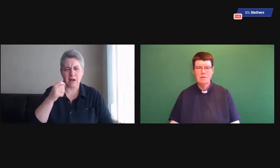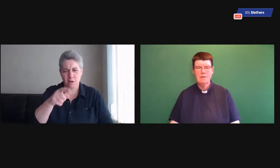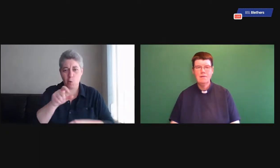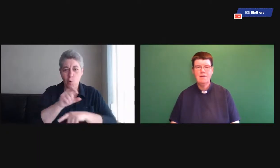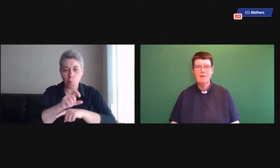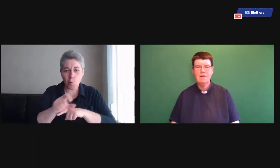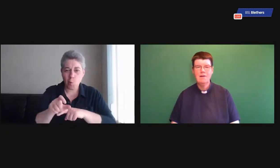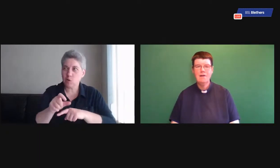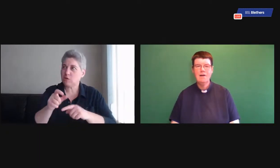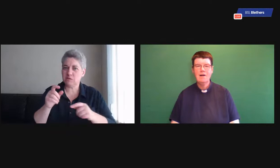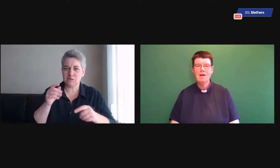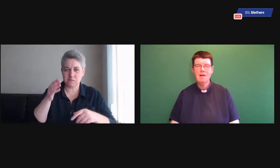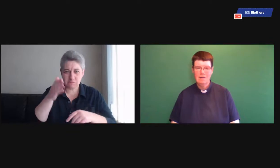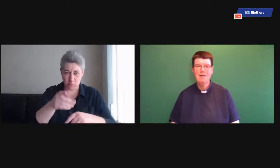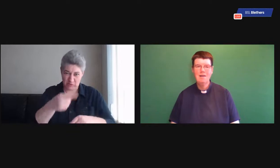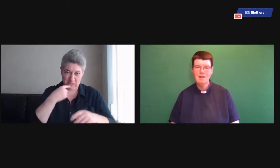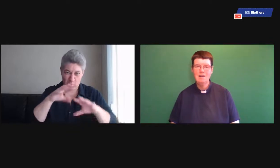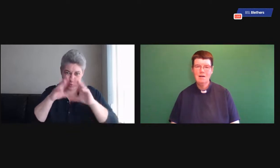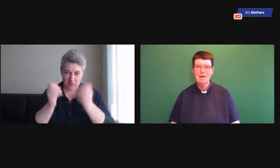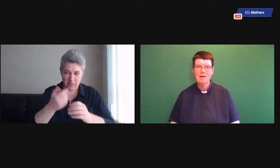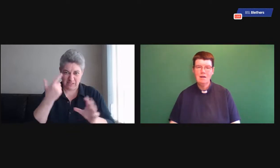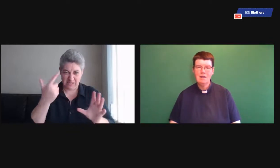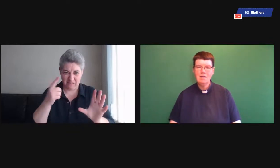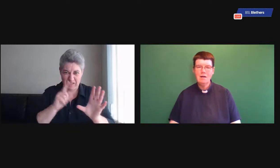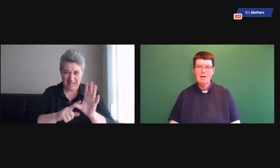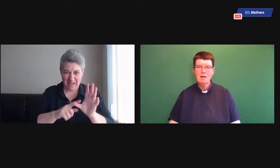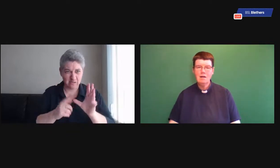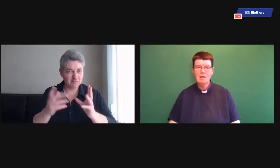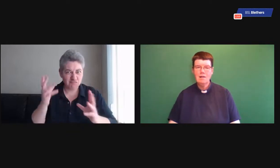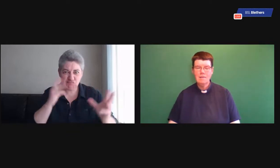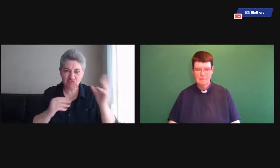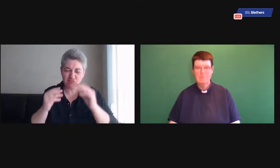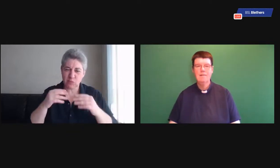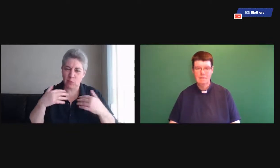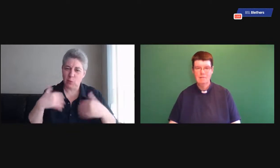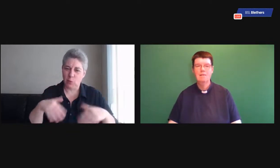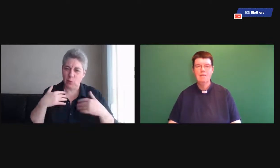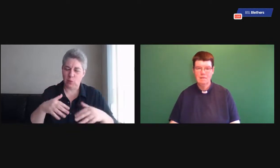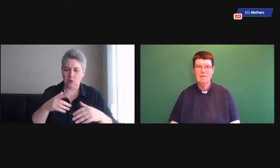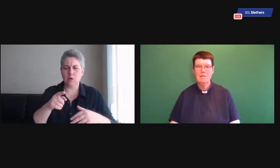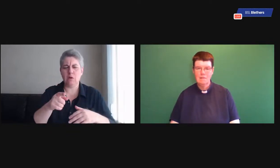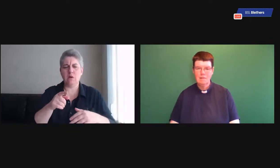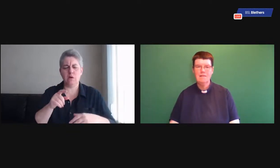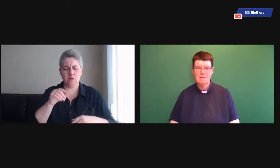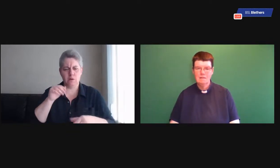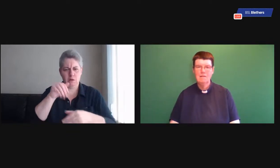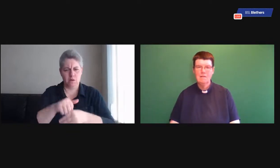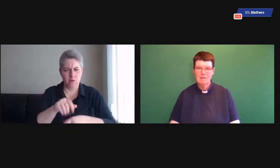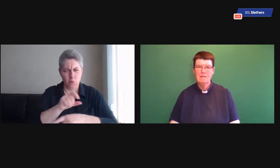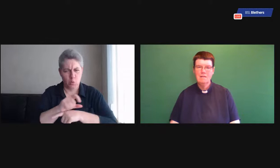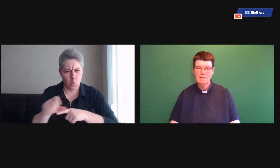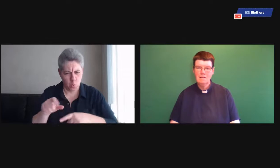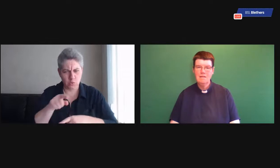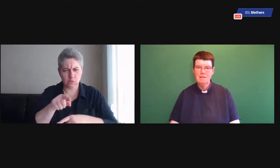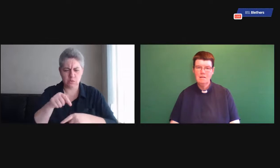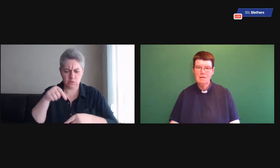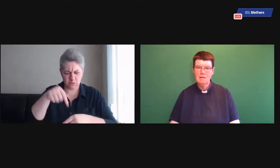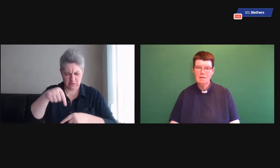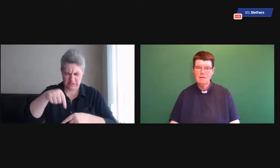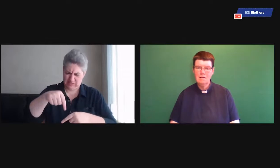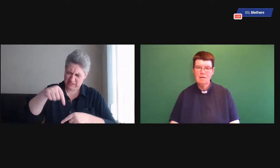I mean, I was just thinking to myself, so you've been in a course for 7 years altogether, learning all this